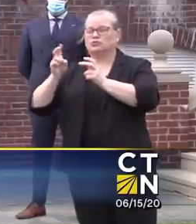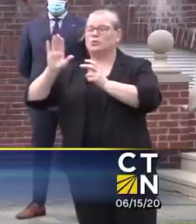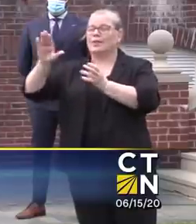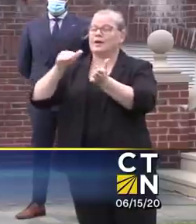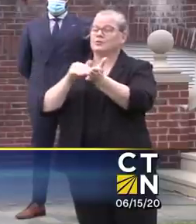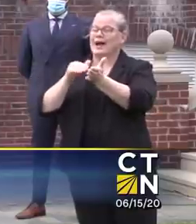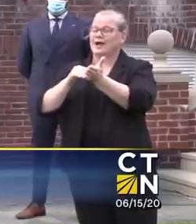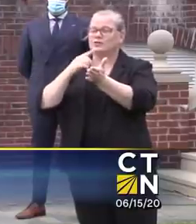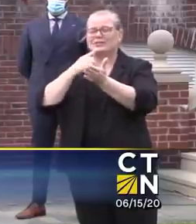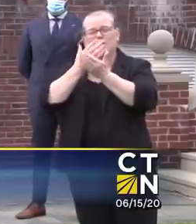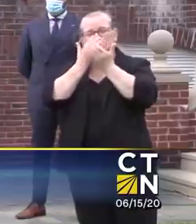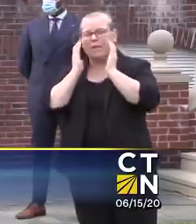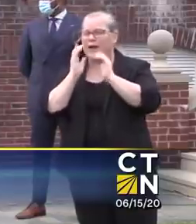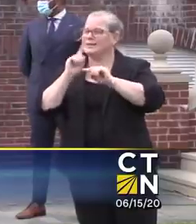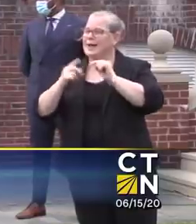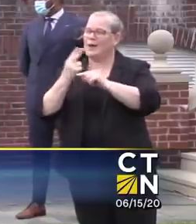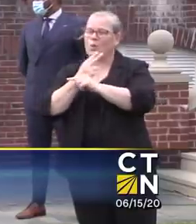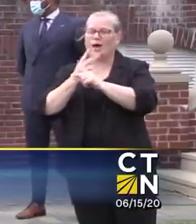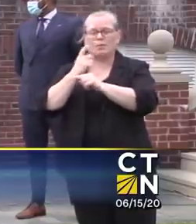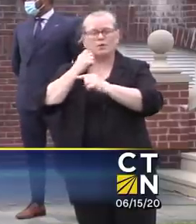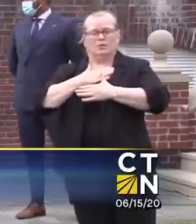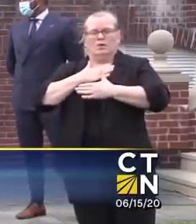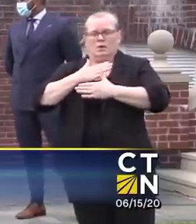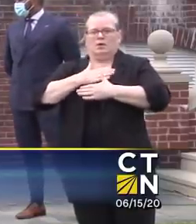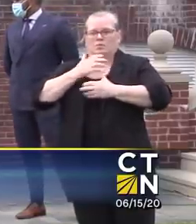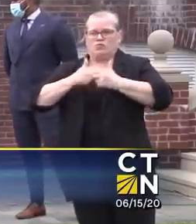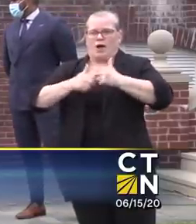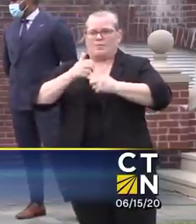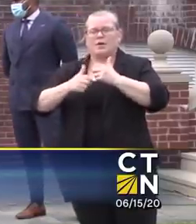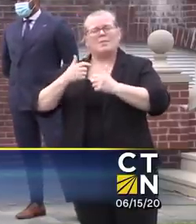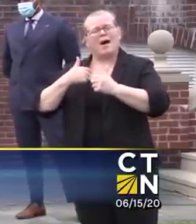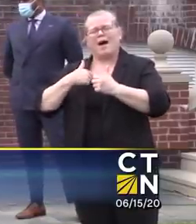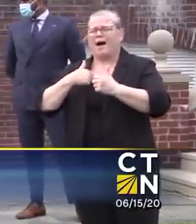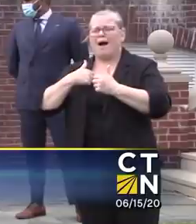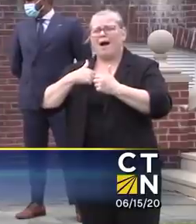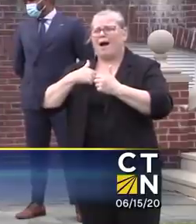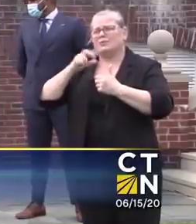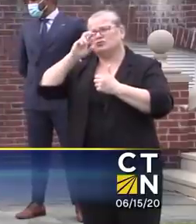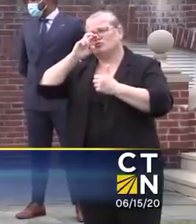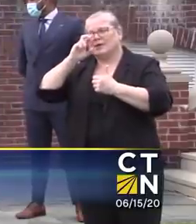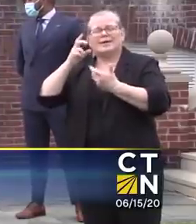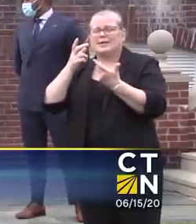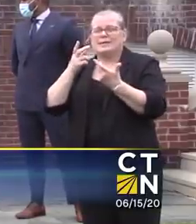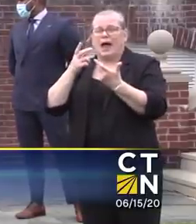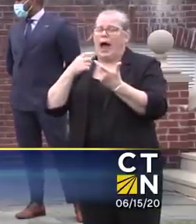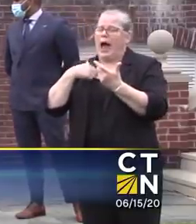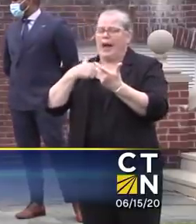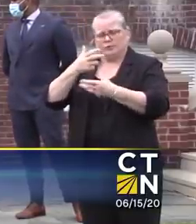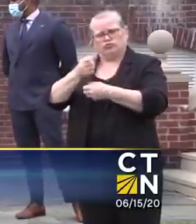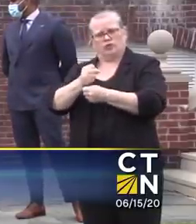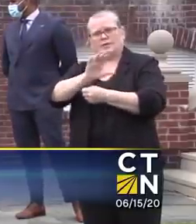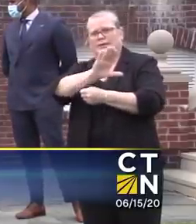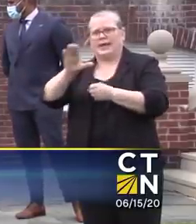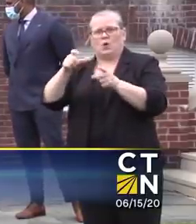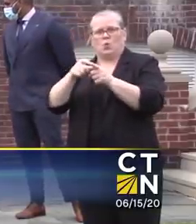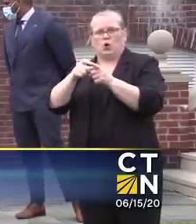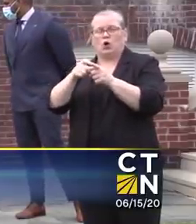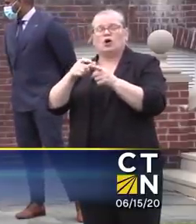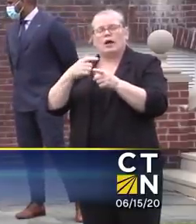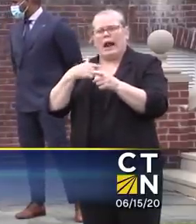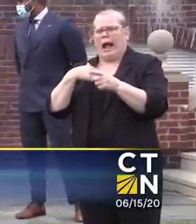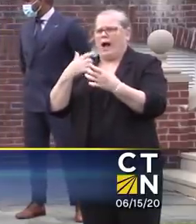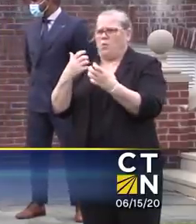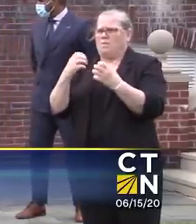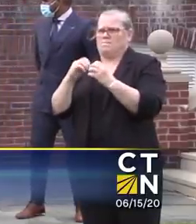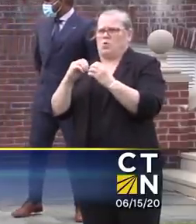that. I'm taking people at their word. I don't think people are abusing that. You know me, when it comes to vaccinations, I'd like to tighten up those exemptions